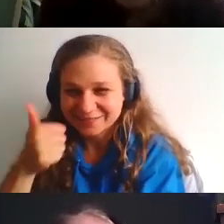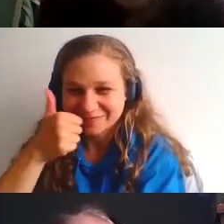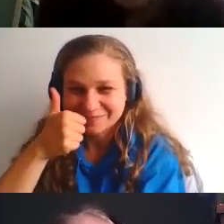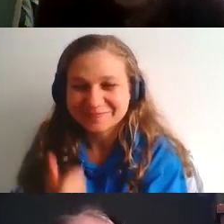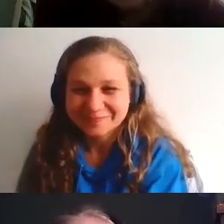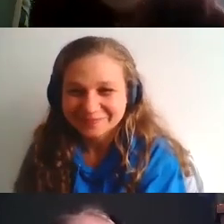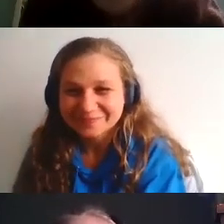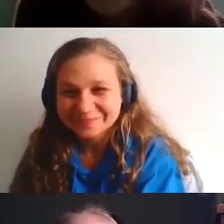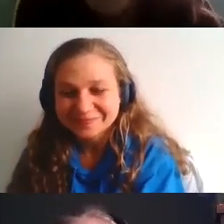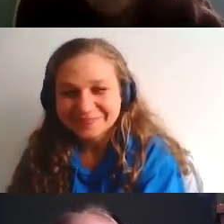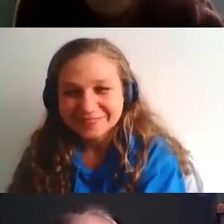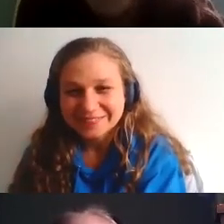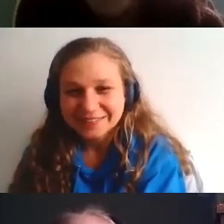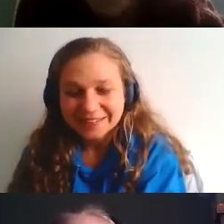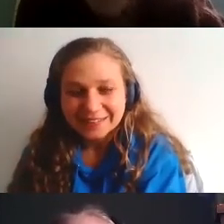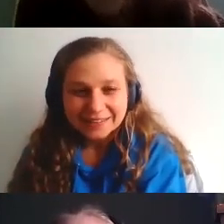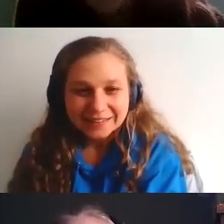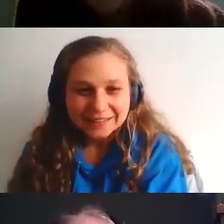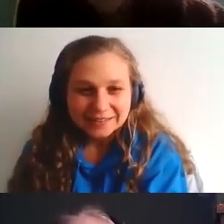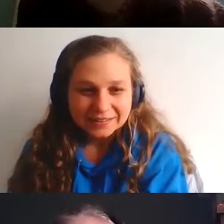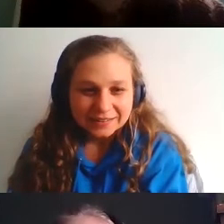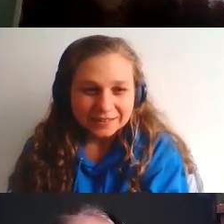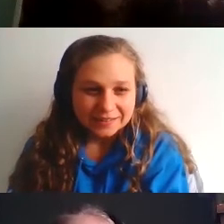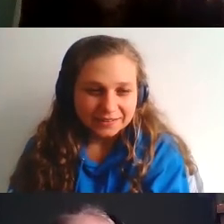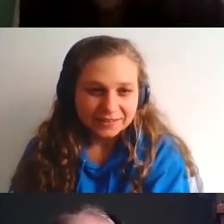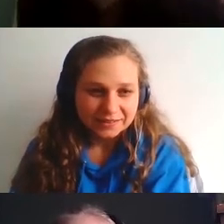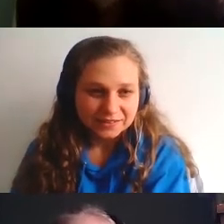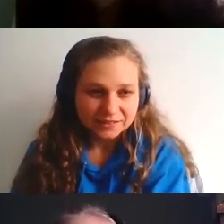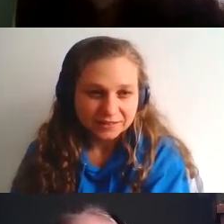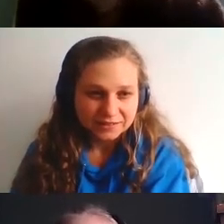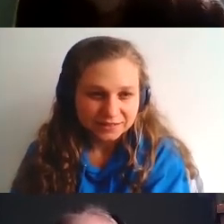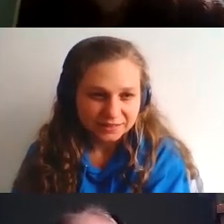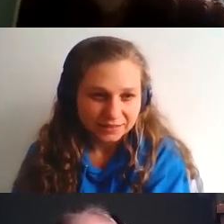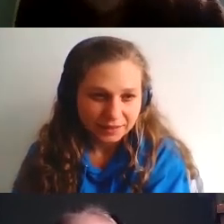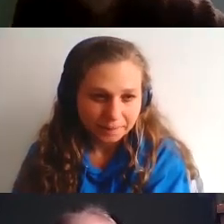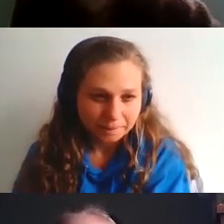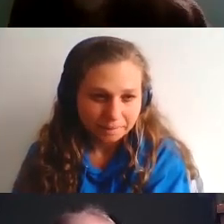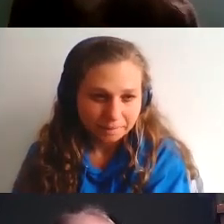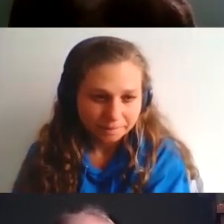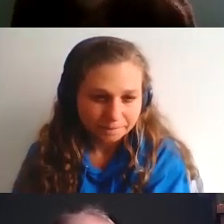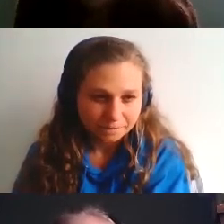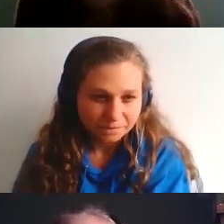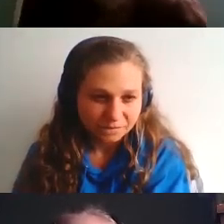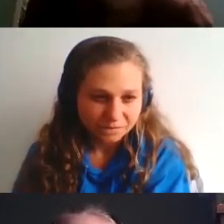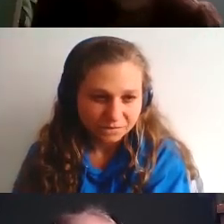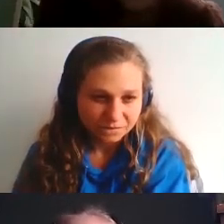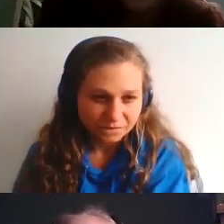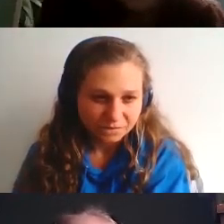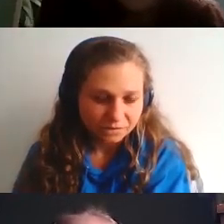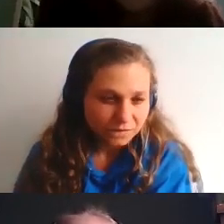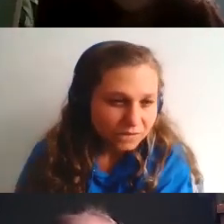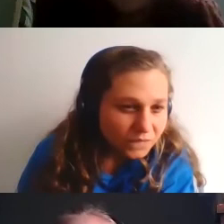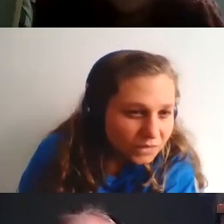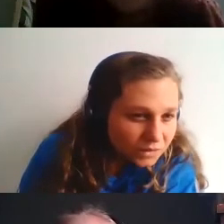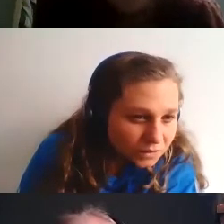conversation. Does anyone want to feedback about how that went? Was anything tricky? Was the topic comment structure a bit confusing?